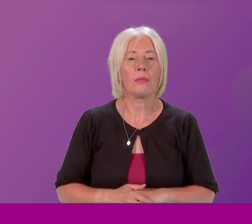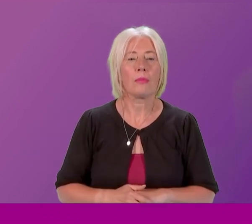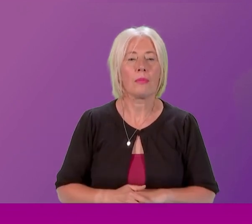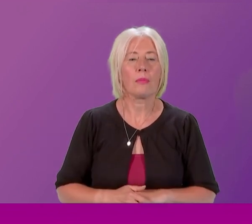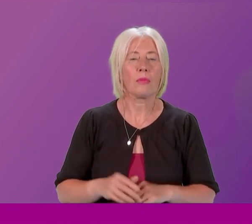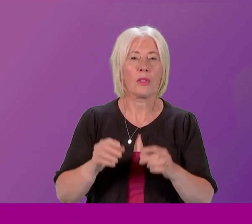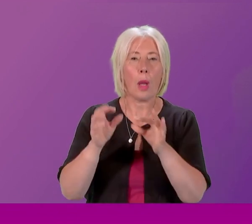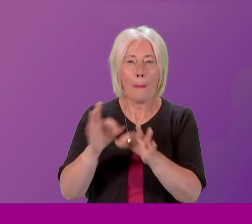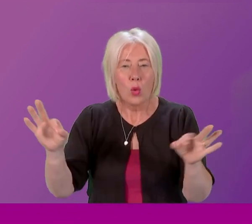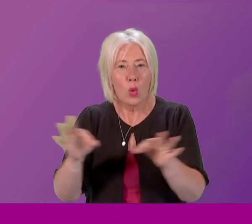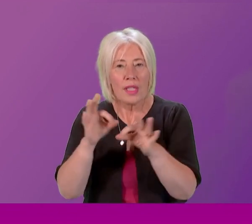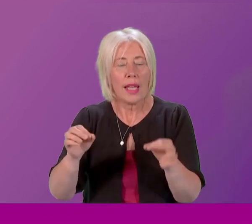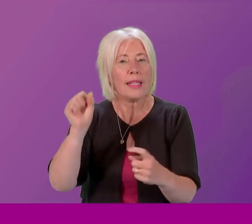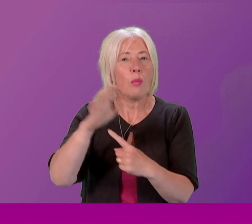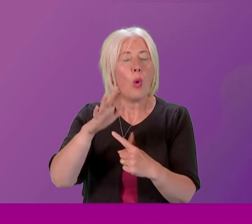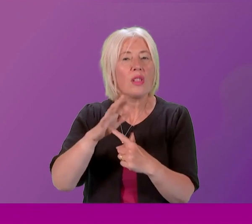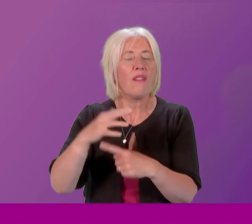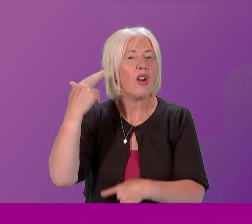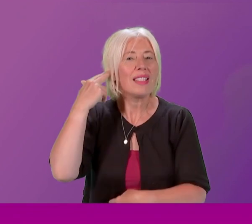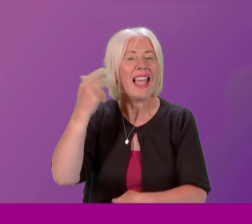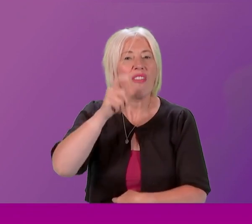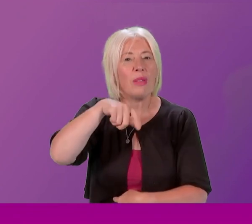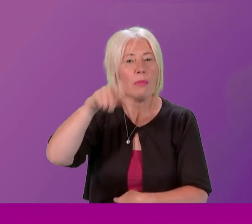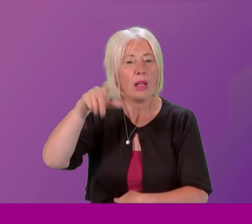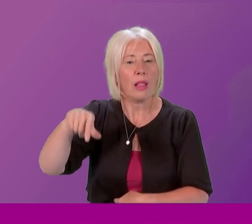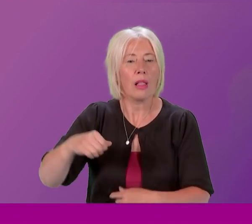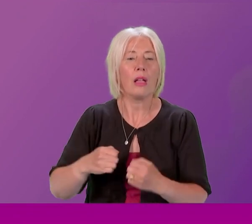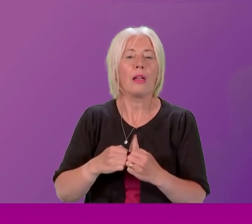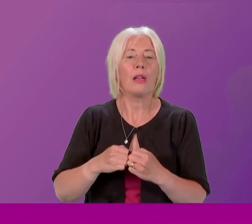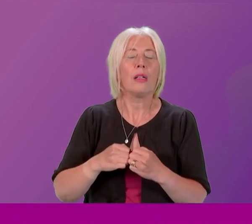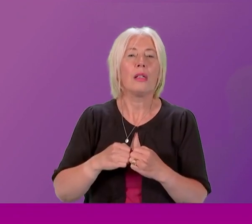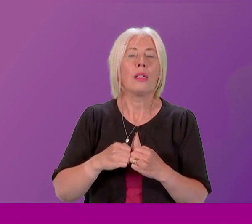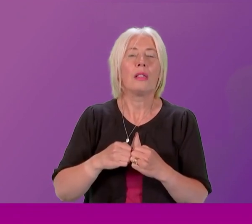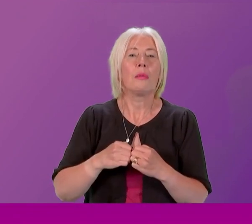Music, poker, forget, hard of pain.